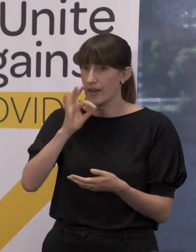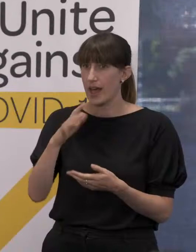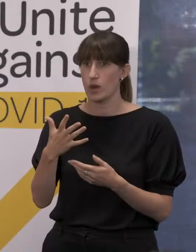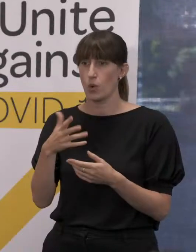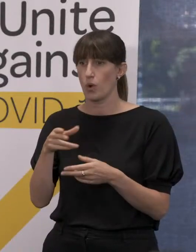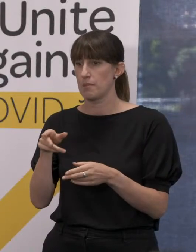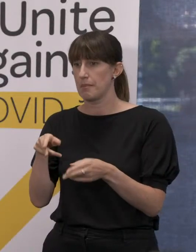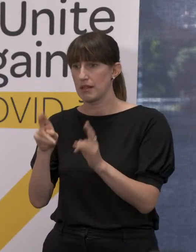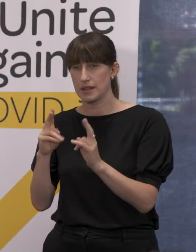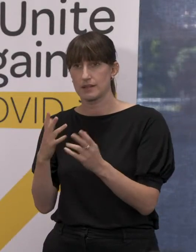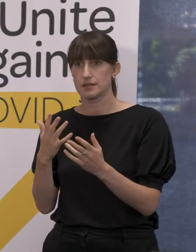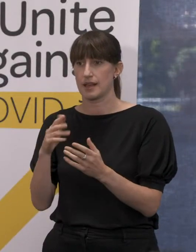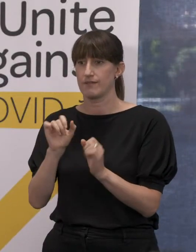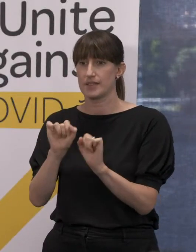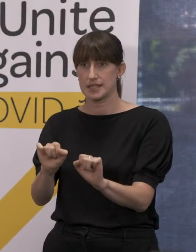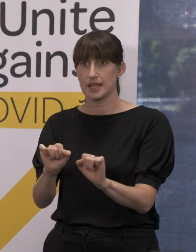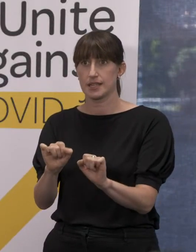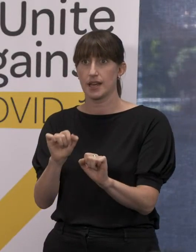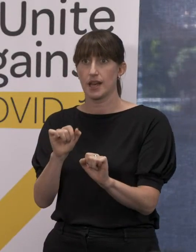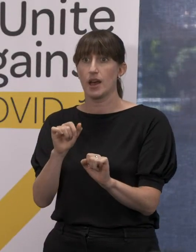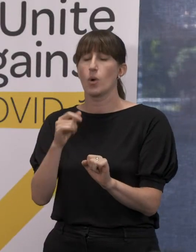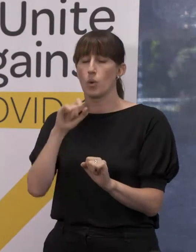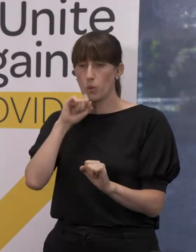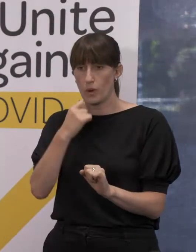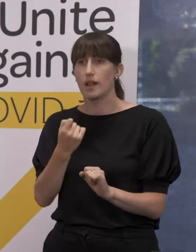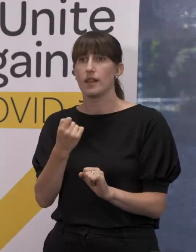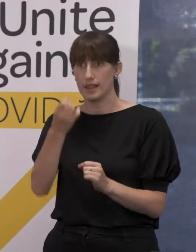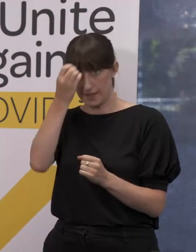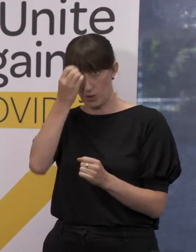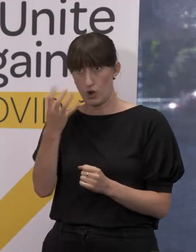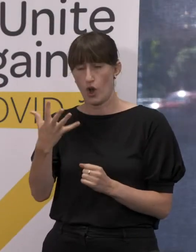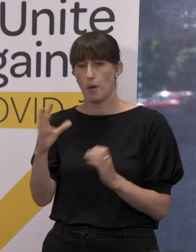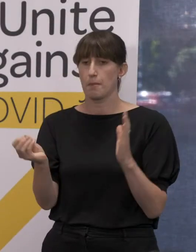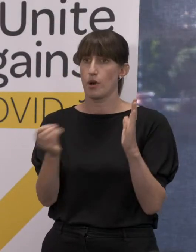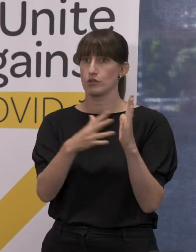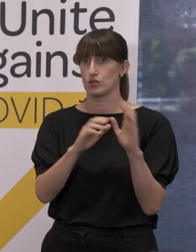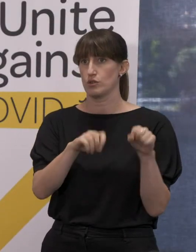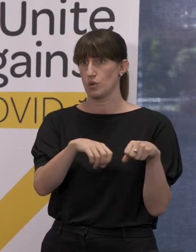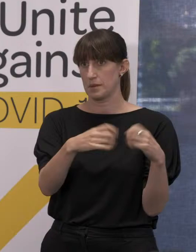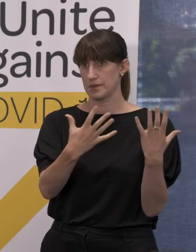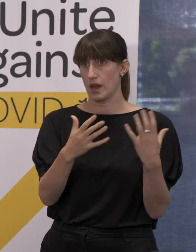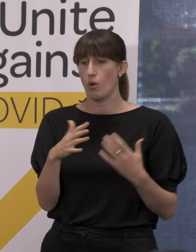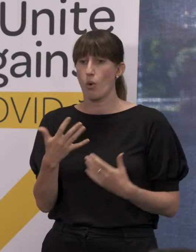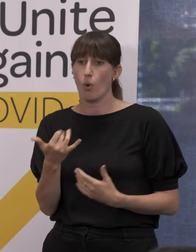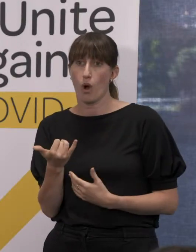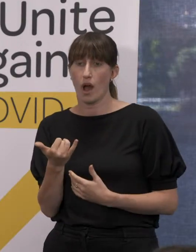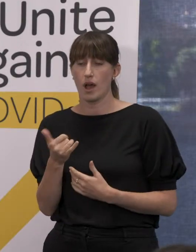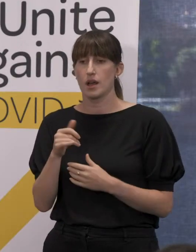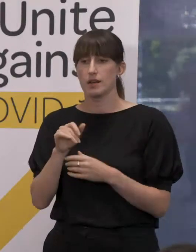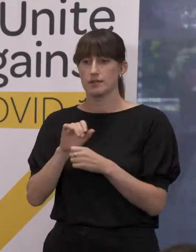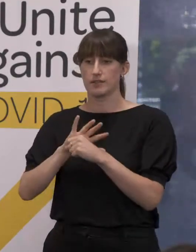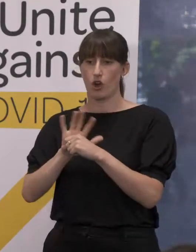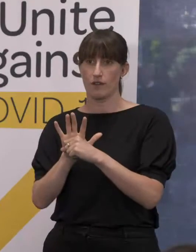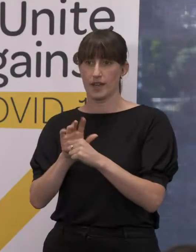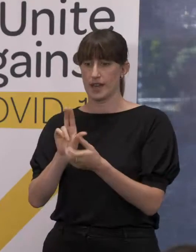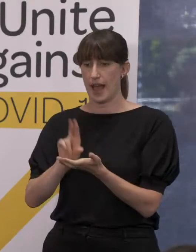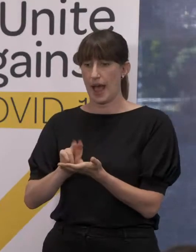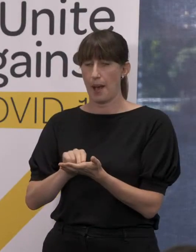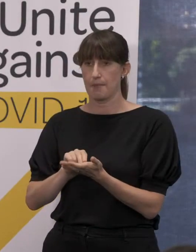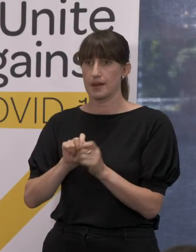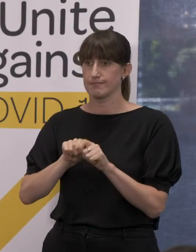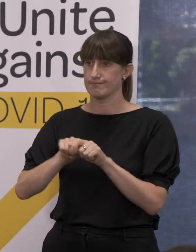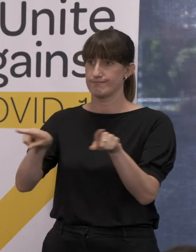Ministry website, and we will send out any push notifications via the app to people who may have been at